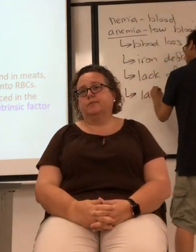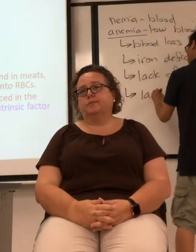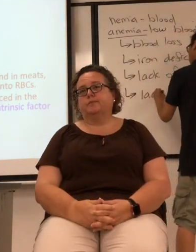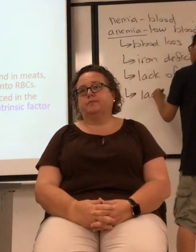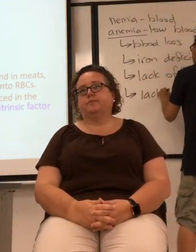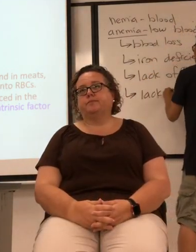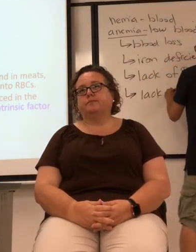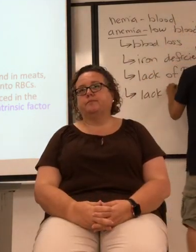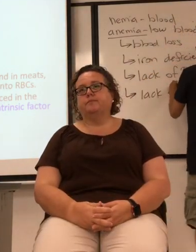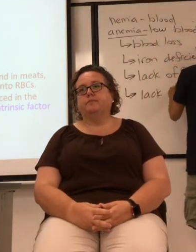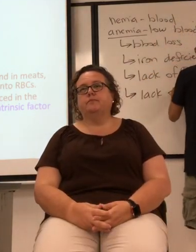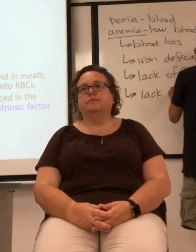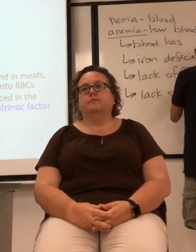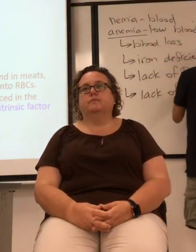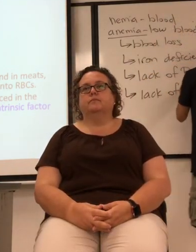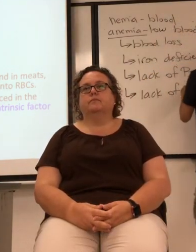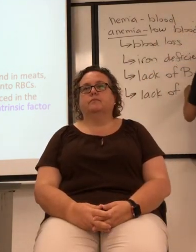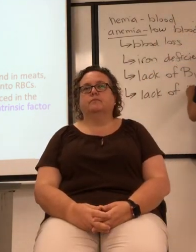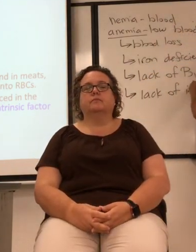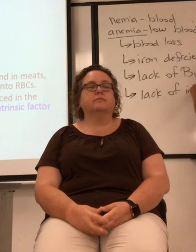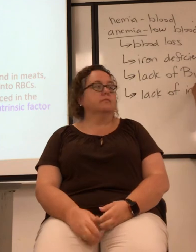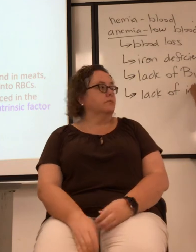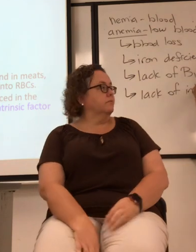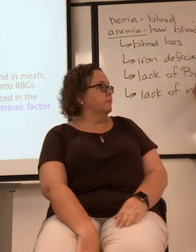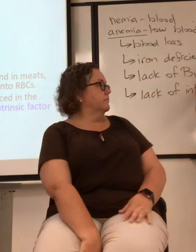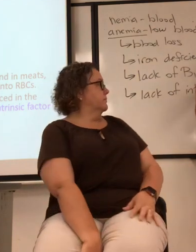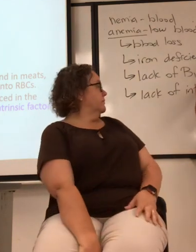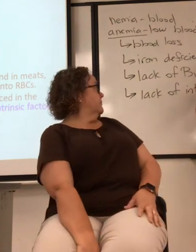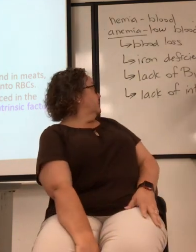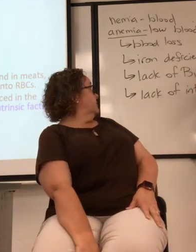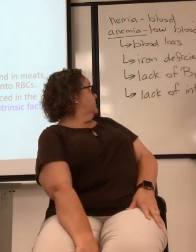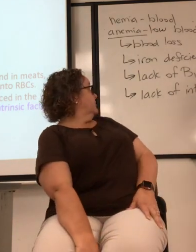Lack of intrinsic factor.